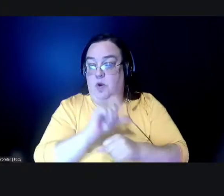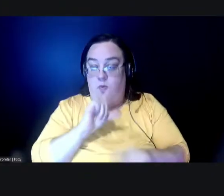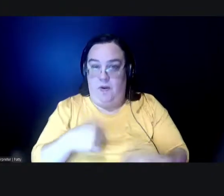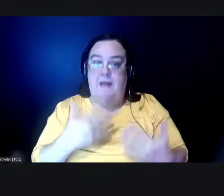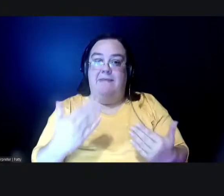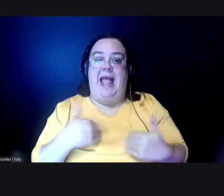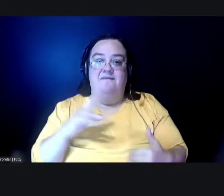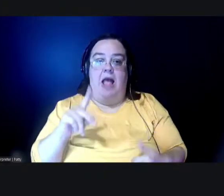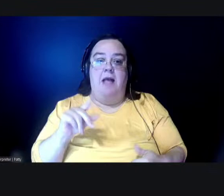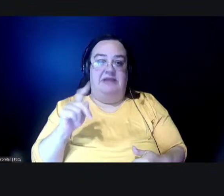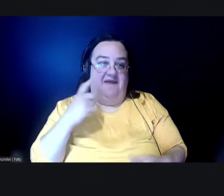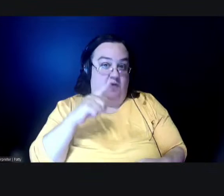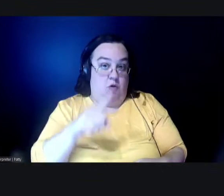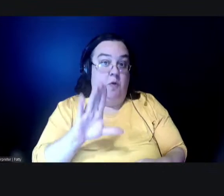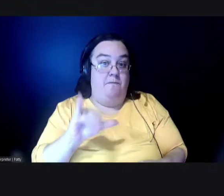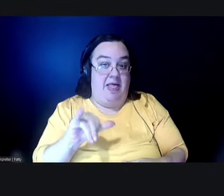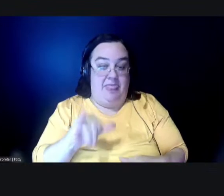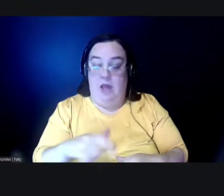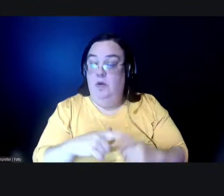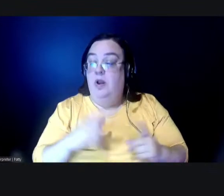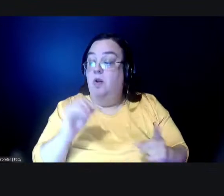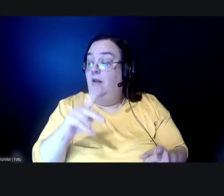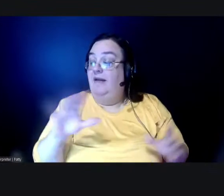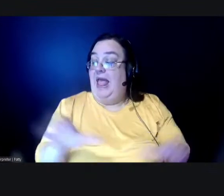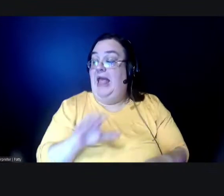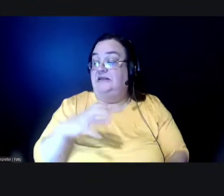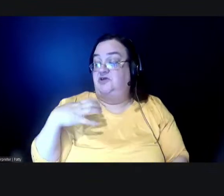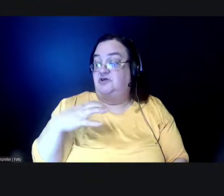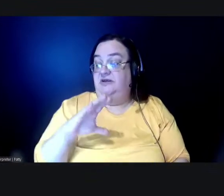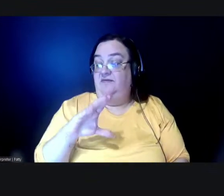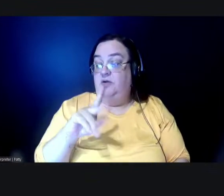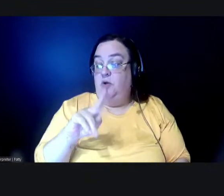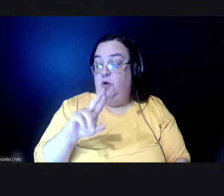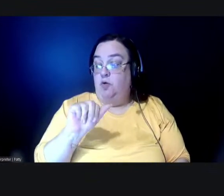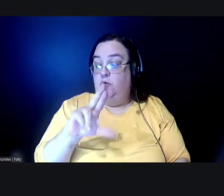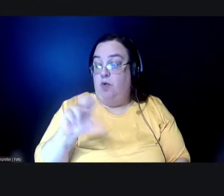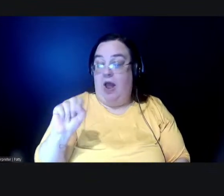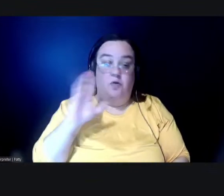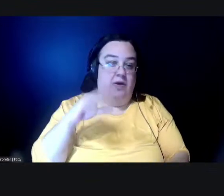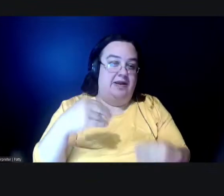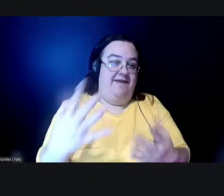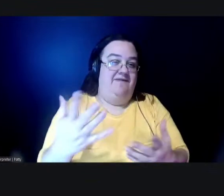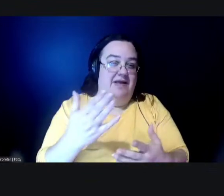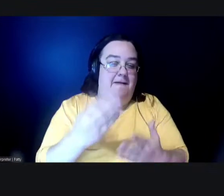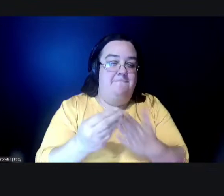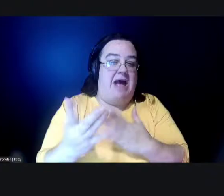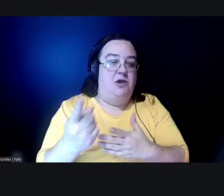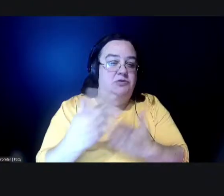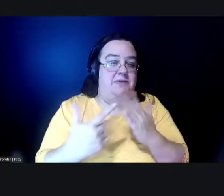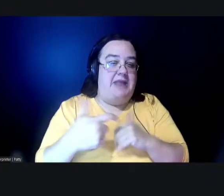Good. Well, Acting Chief Kraus will buy you a few minutes. Please, go ahead.